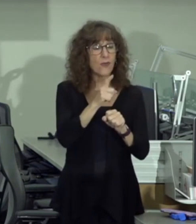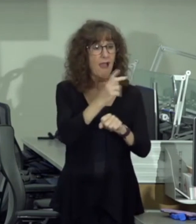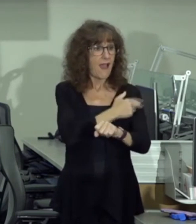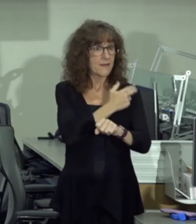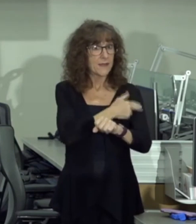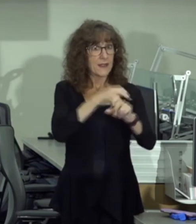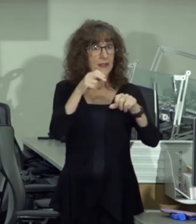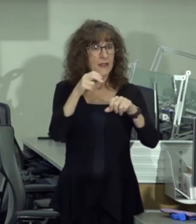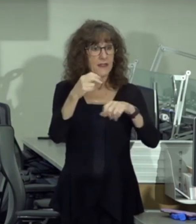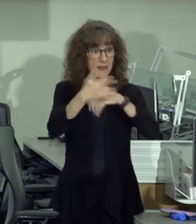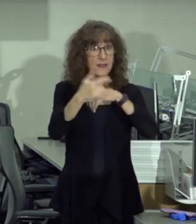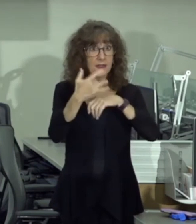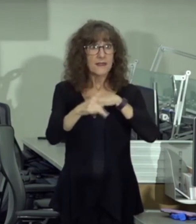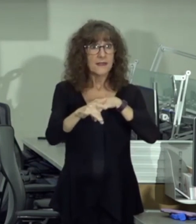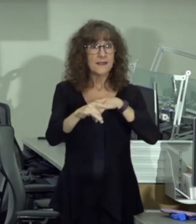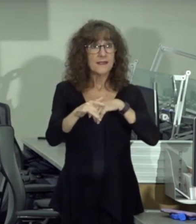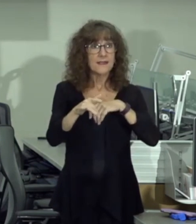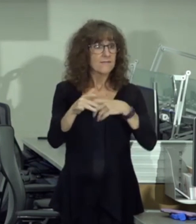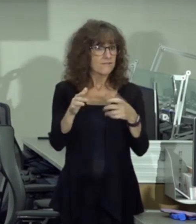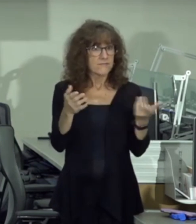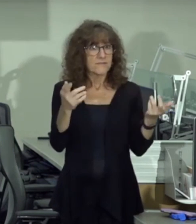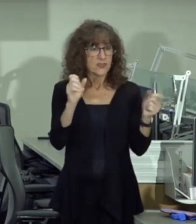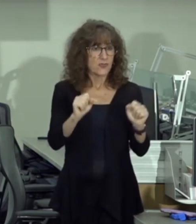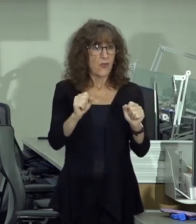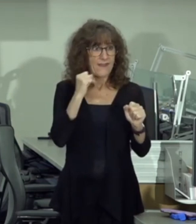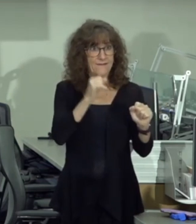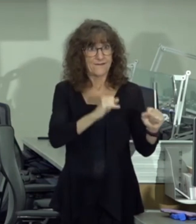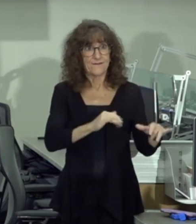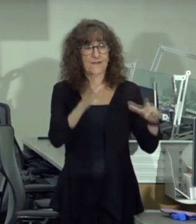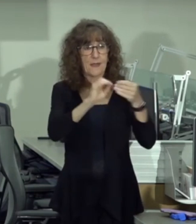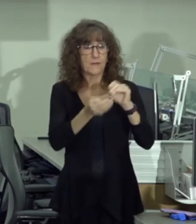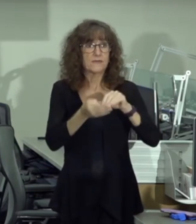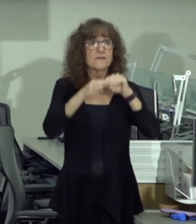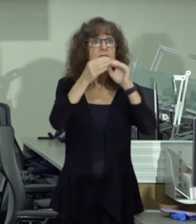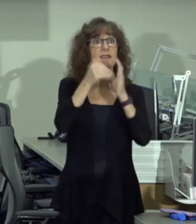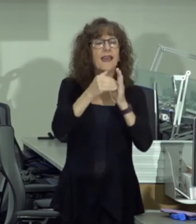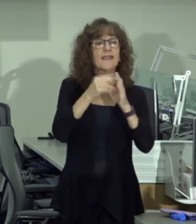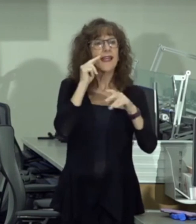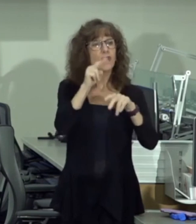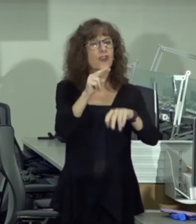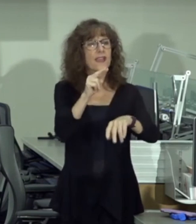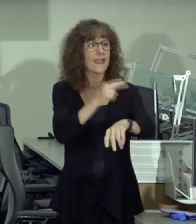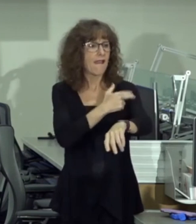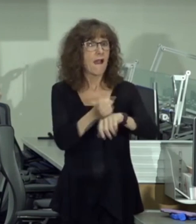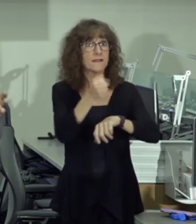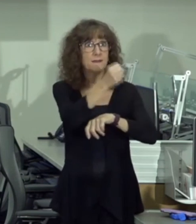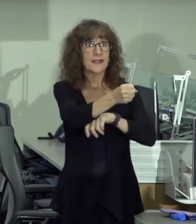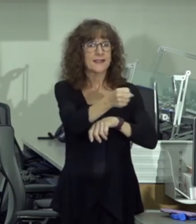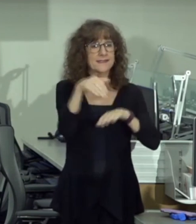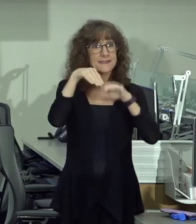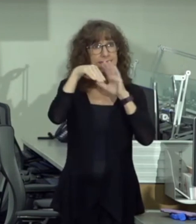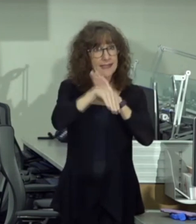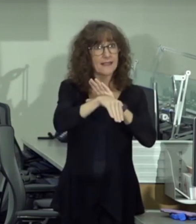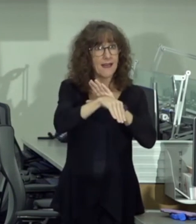hospital capacity is adequate for if you surge. And looking at hospitalization decline is part of understanding